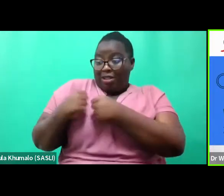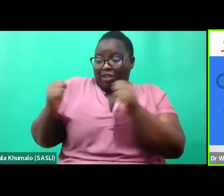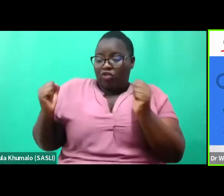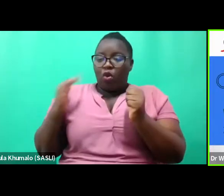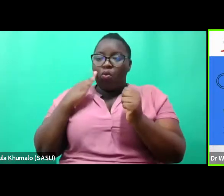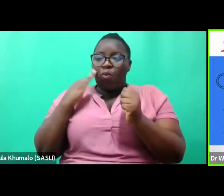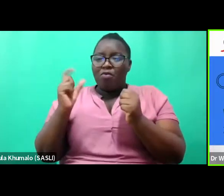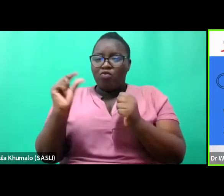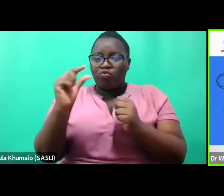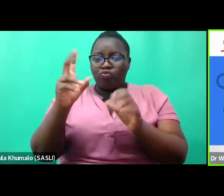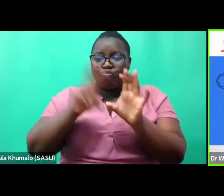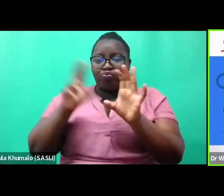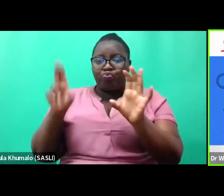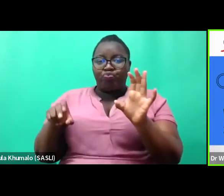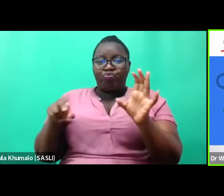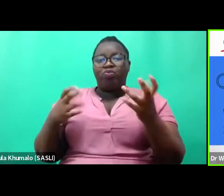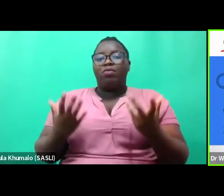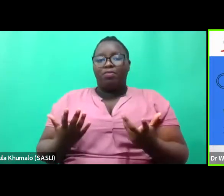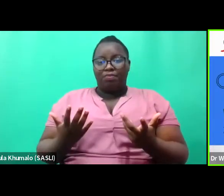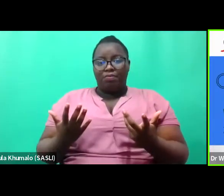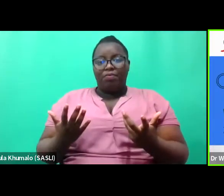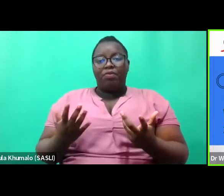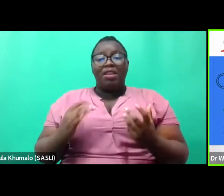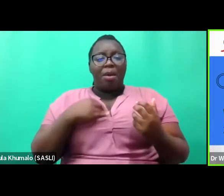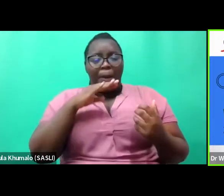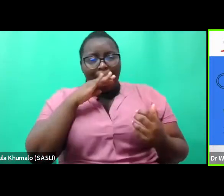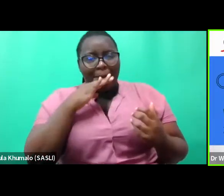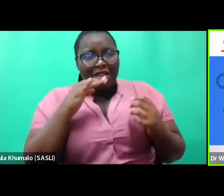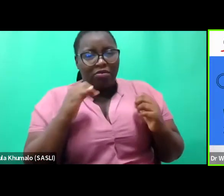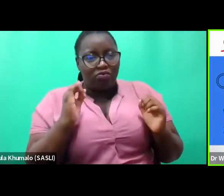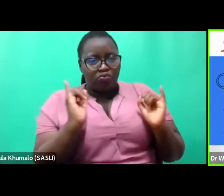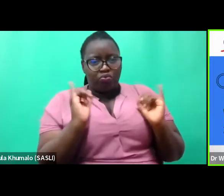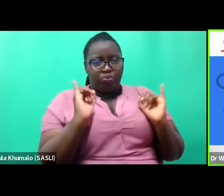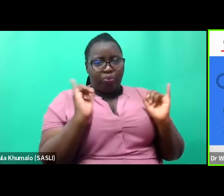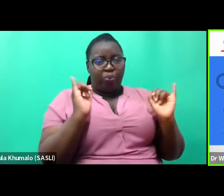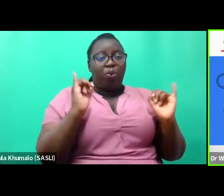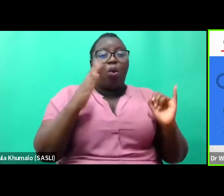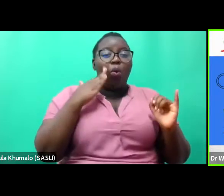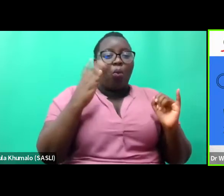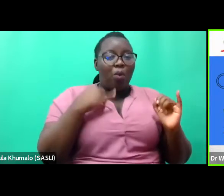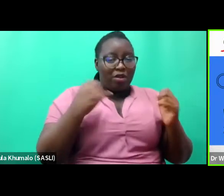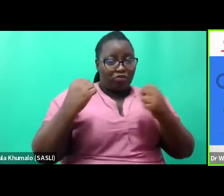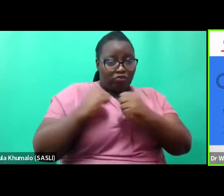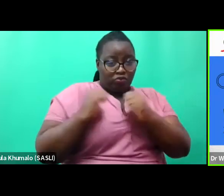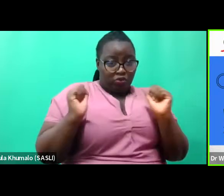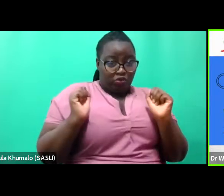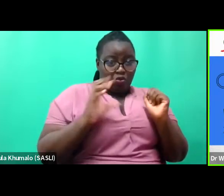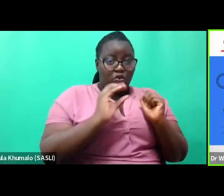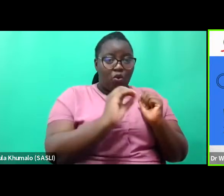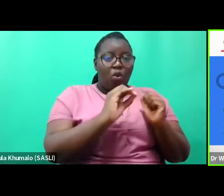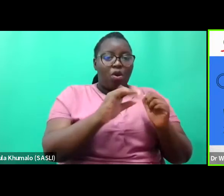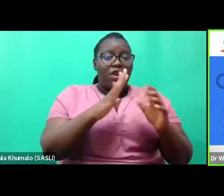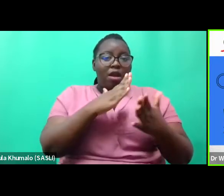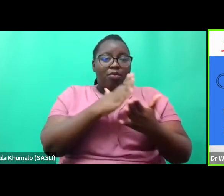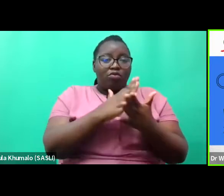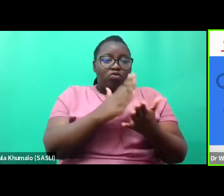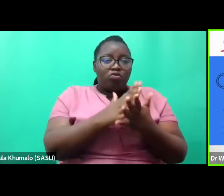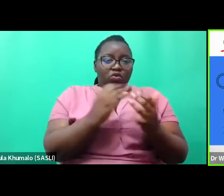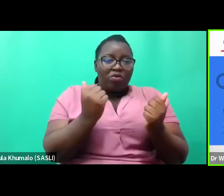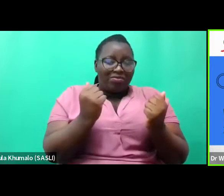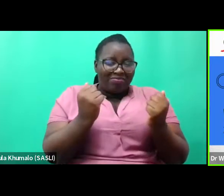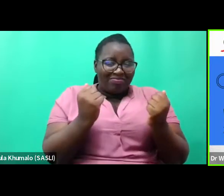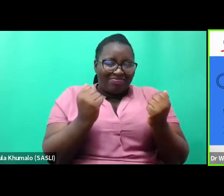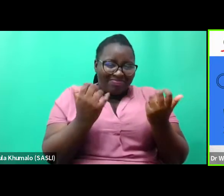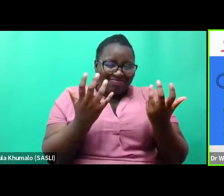it's basically only at crisis point at which you disclosed. And by that time, I'm sure a lot of harm had already been done.